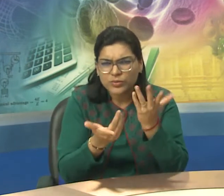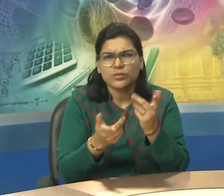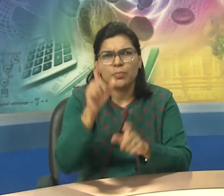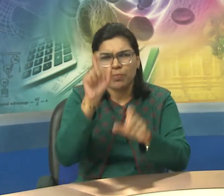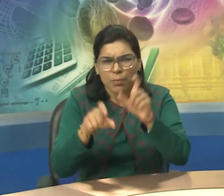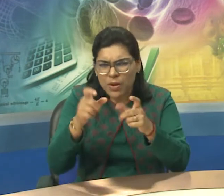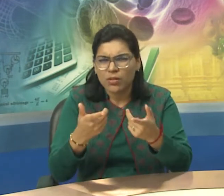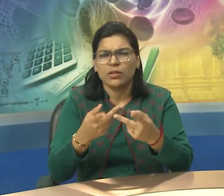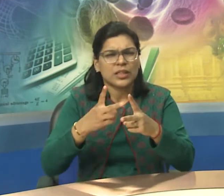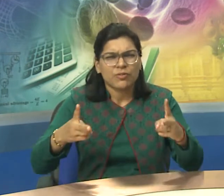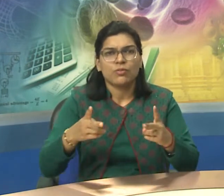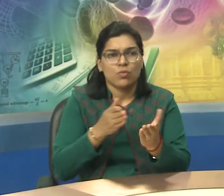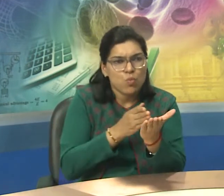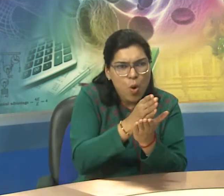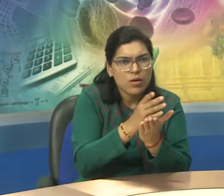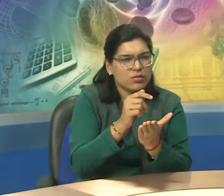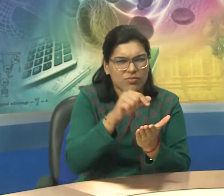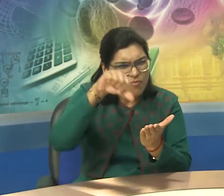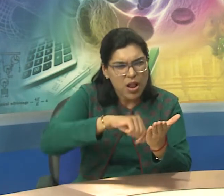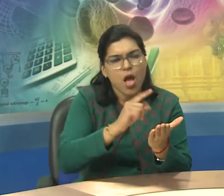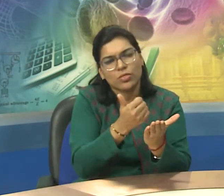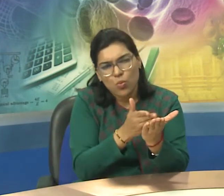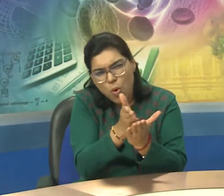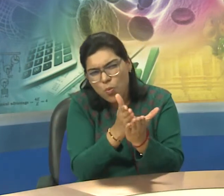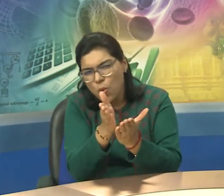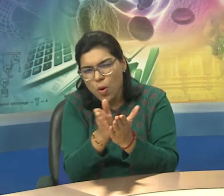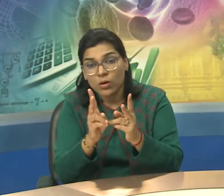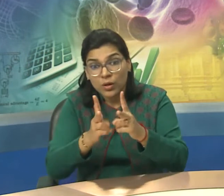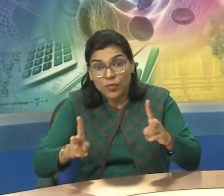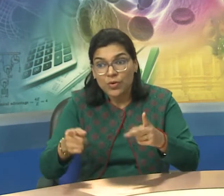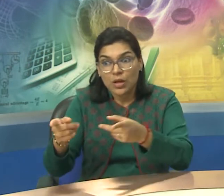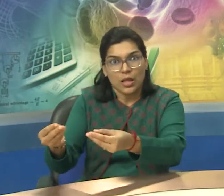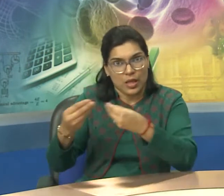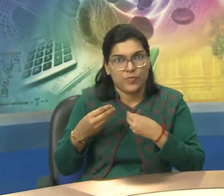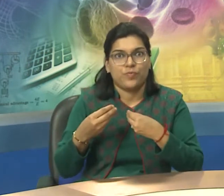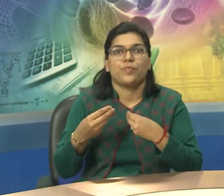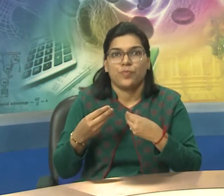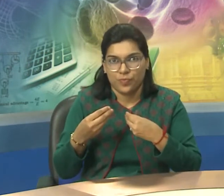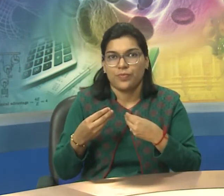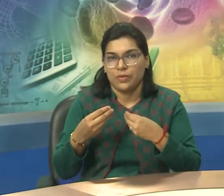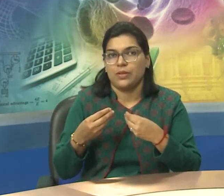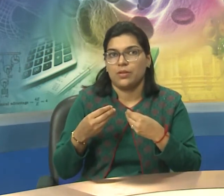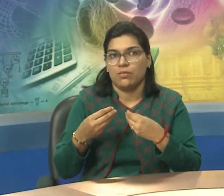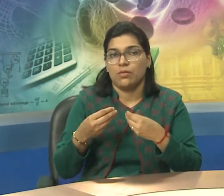Good and competent providers make extensive